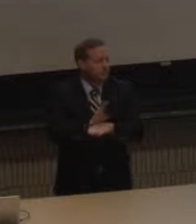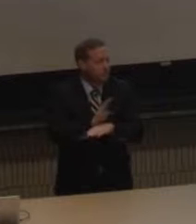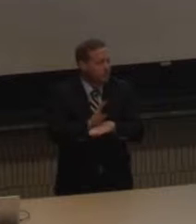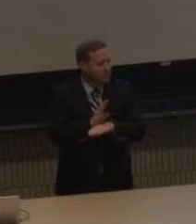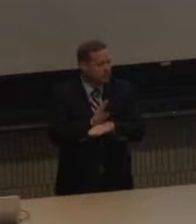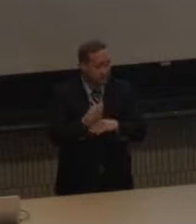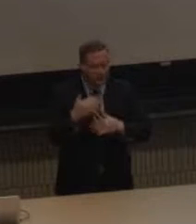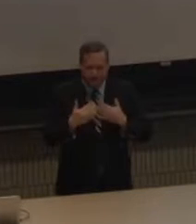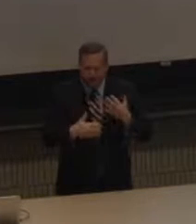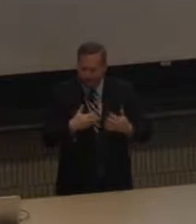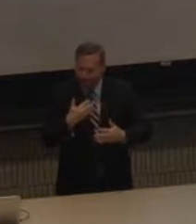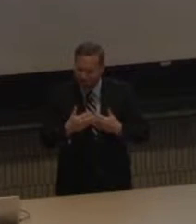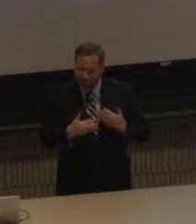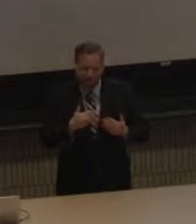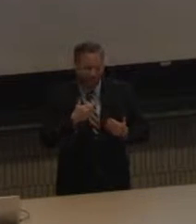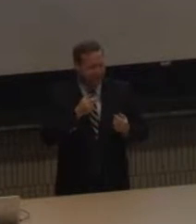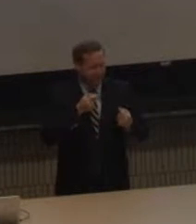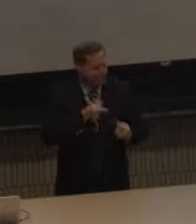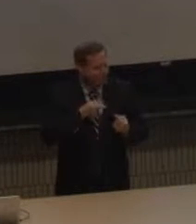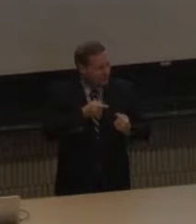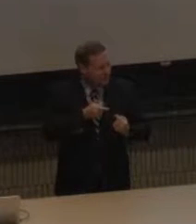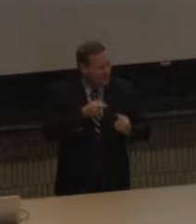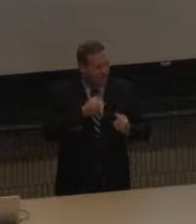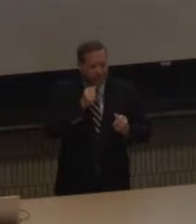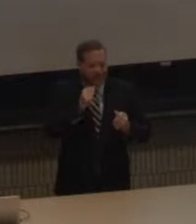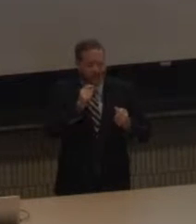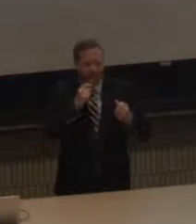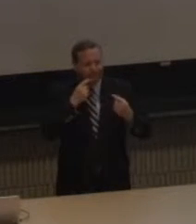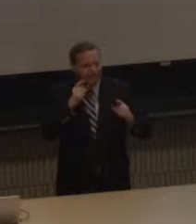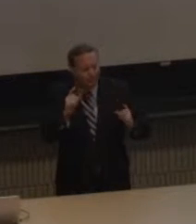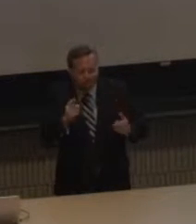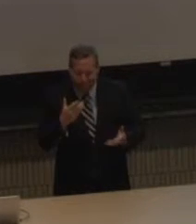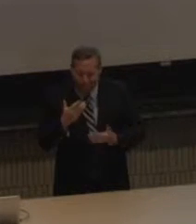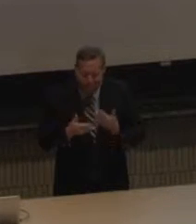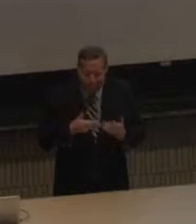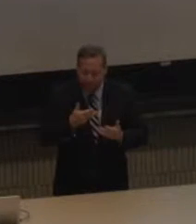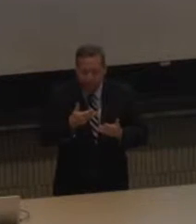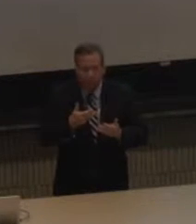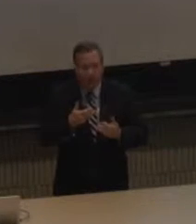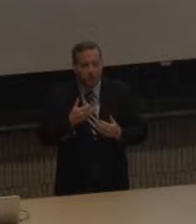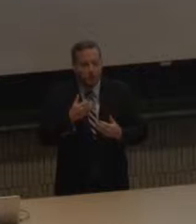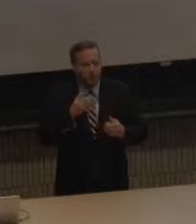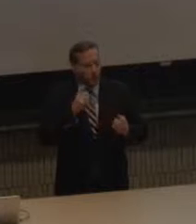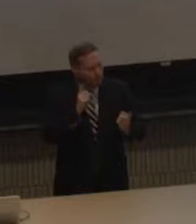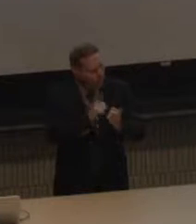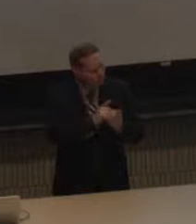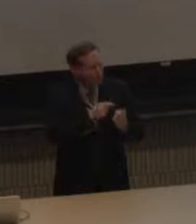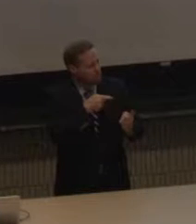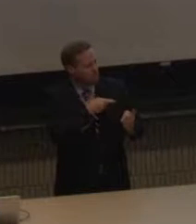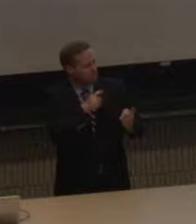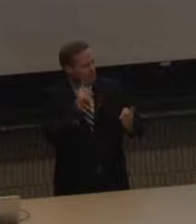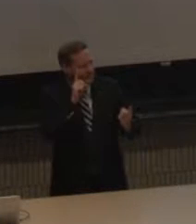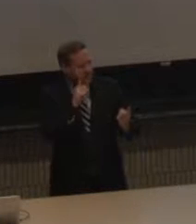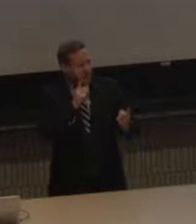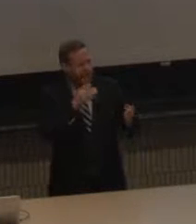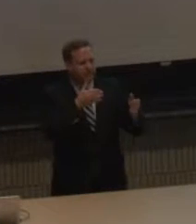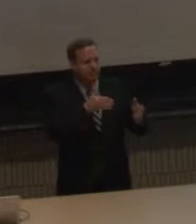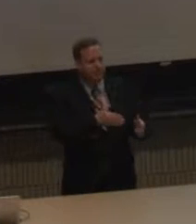school, he thought about a number of different possible careers, but he struggled. It was very difficult for him to